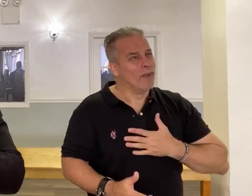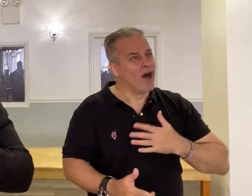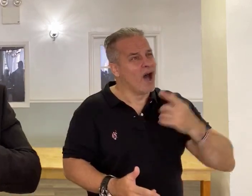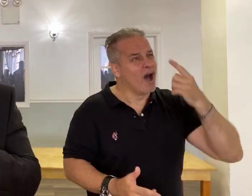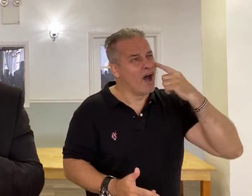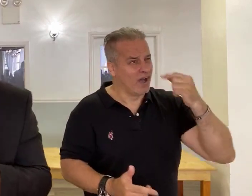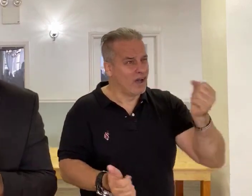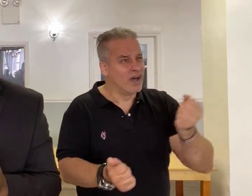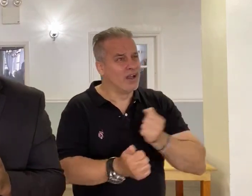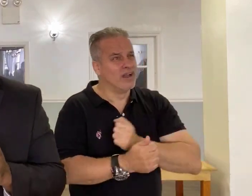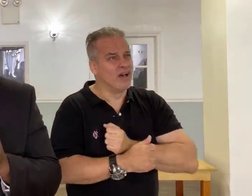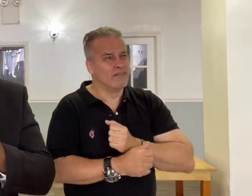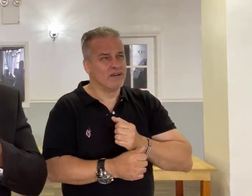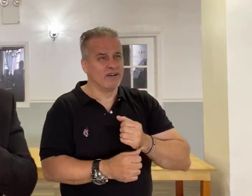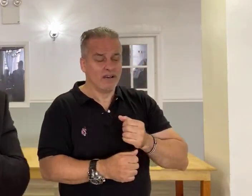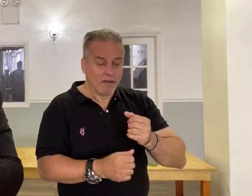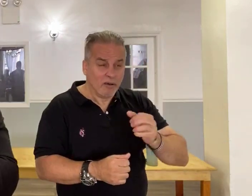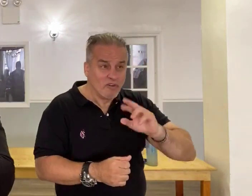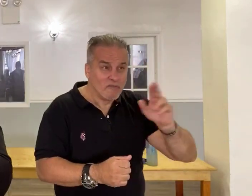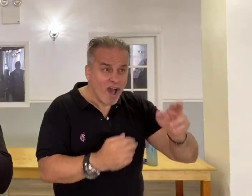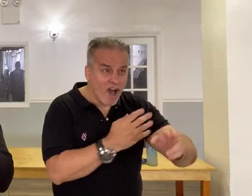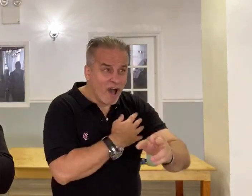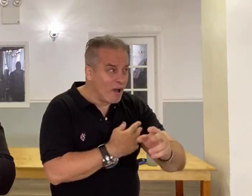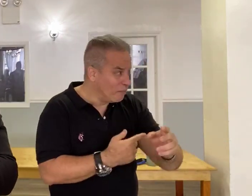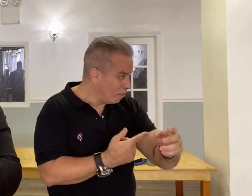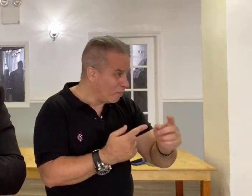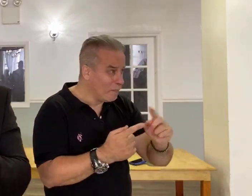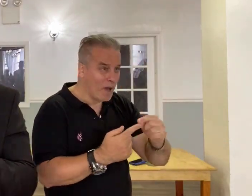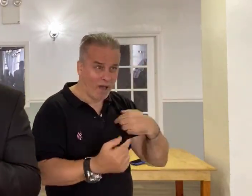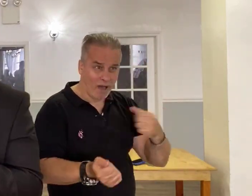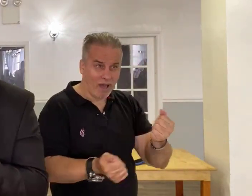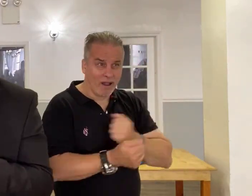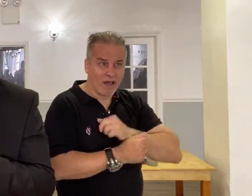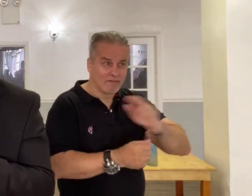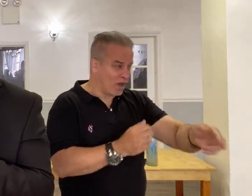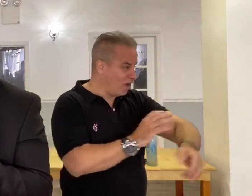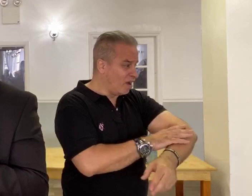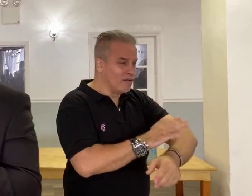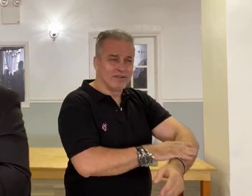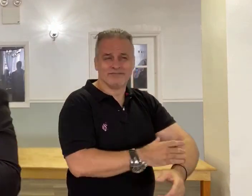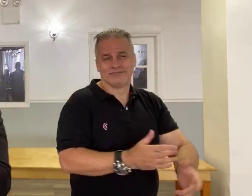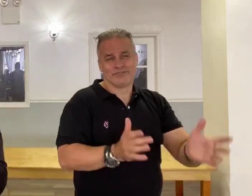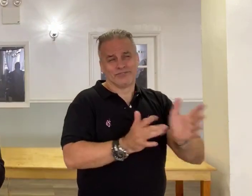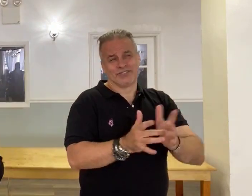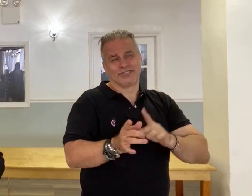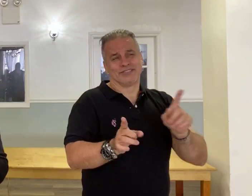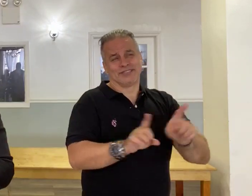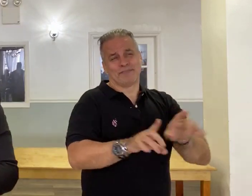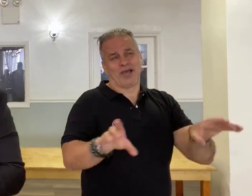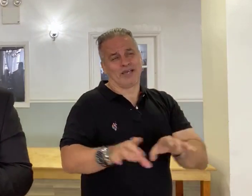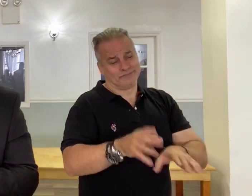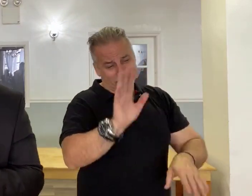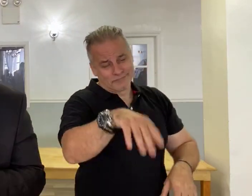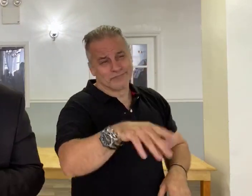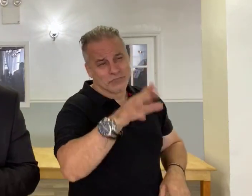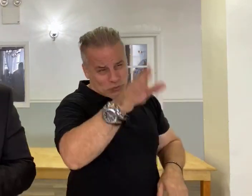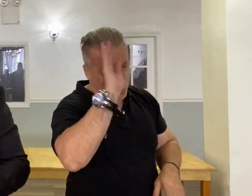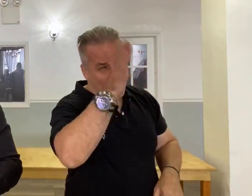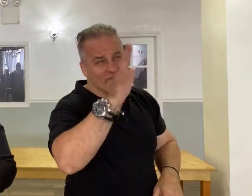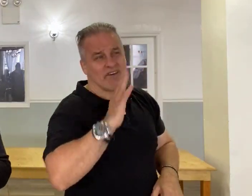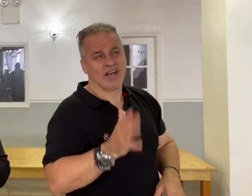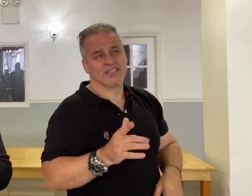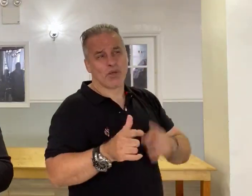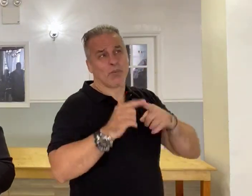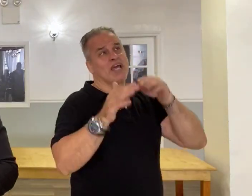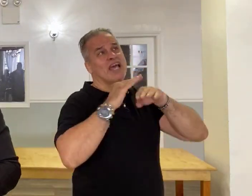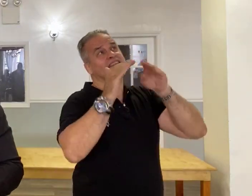right arm. Jesus says, don't worry about it. You'll be all right. That's how I feel. Jesus talks about it like it's no big deal. And I wonder, what